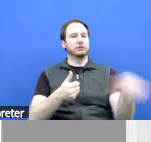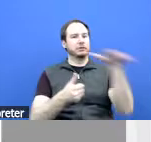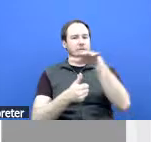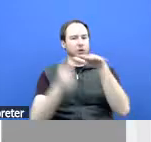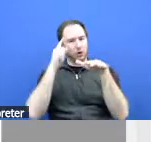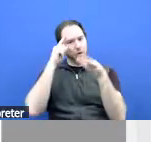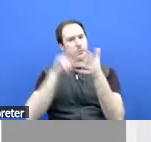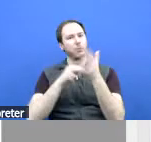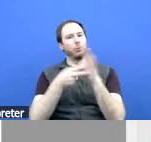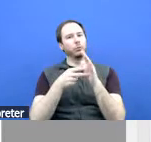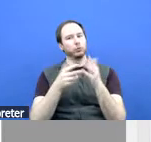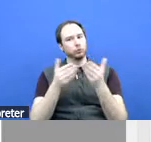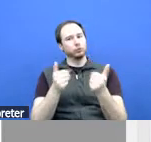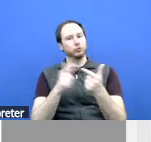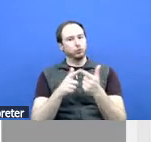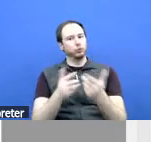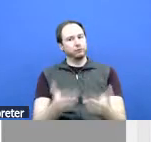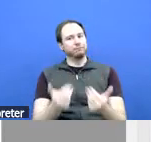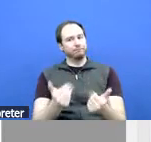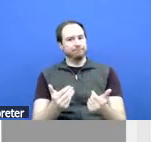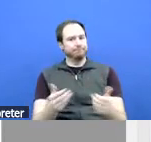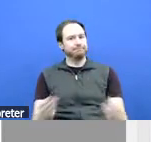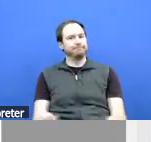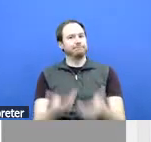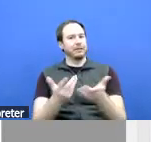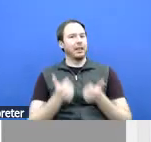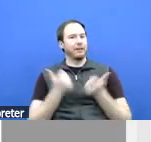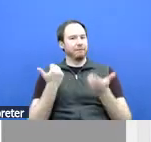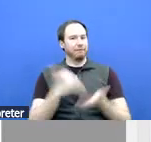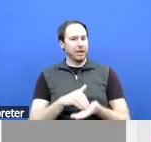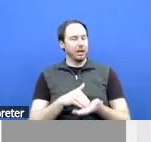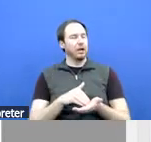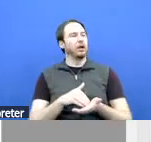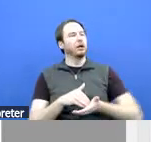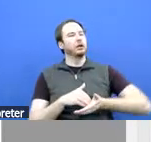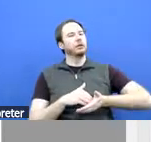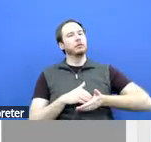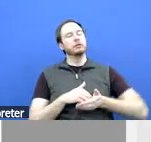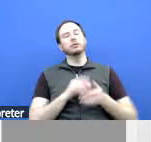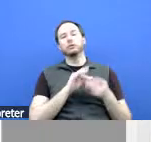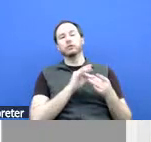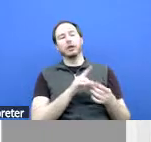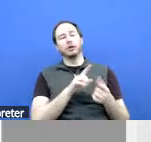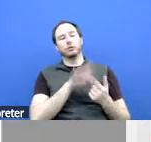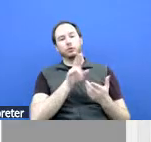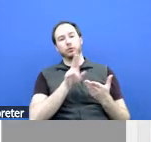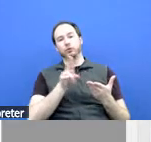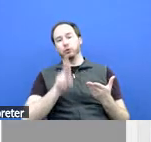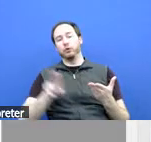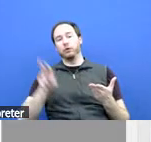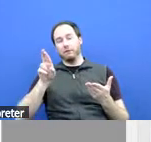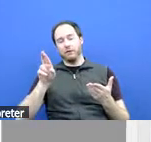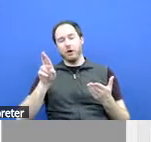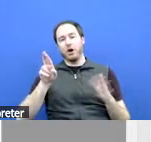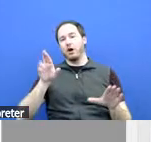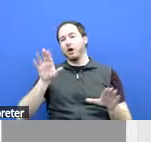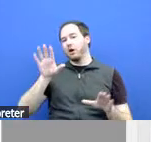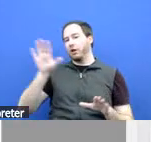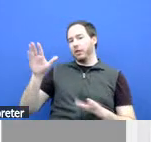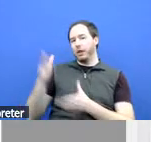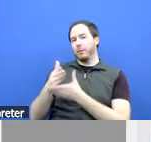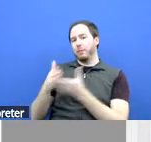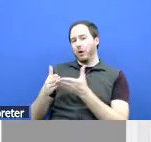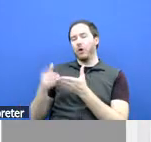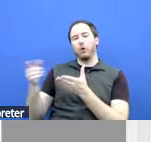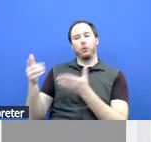that mixed-use district for this exact purpose. As it relates to the University of Rochester parcel, they